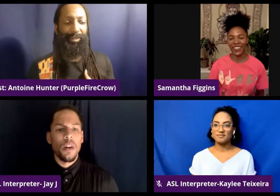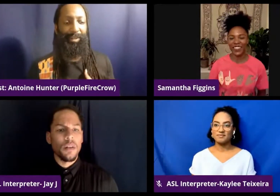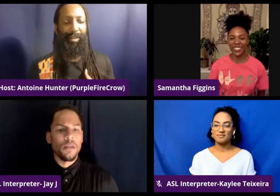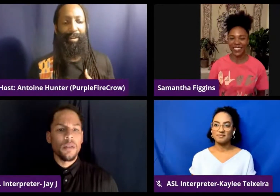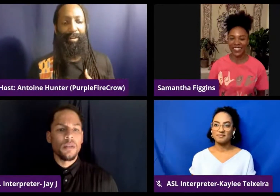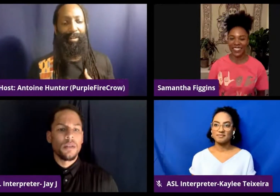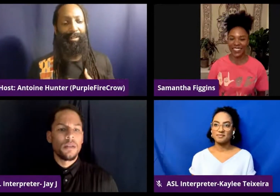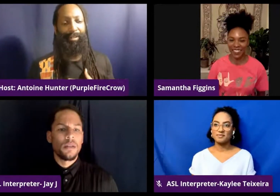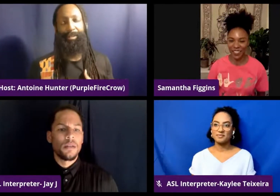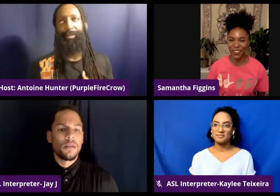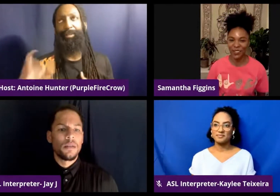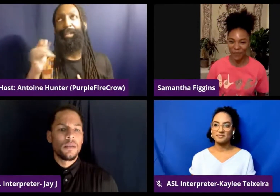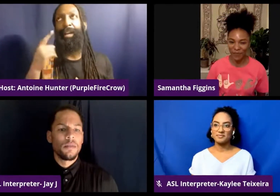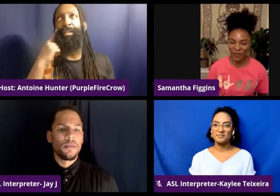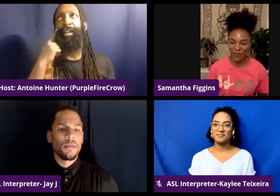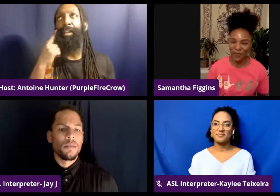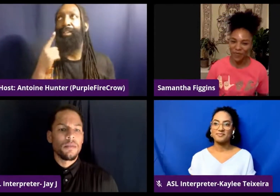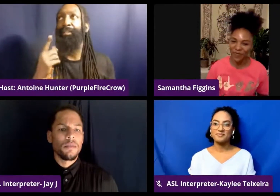beautiful choreographer. You